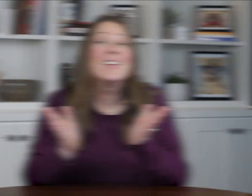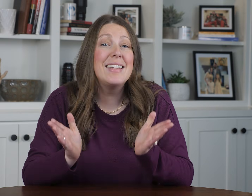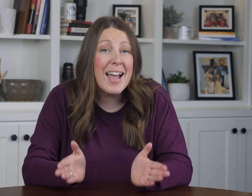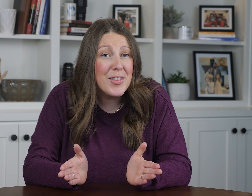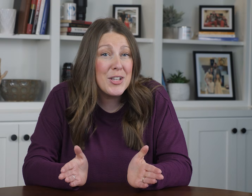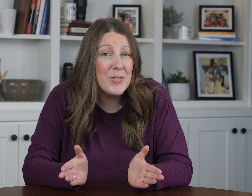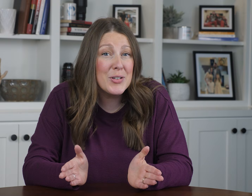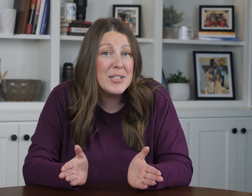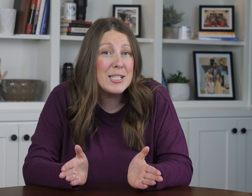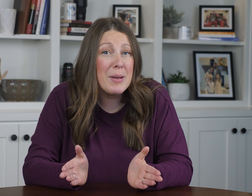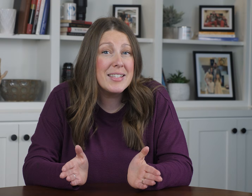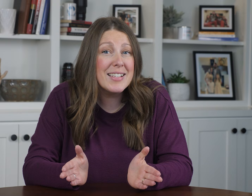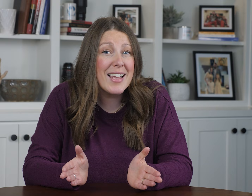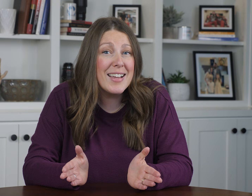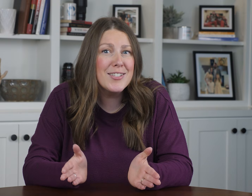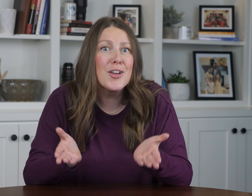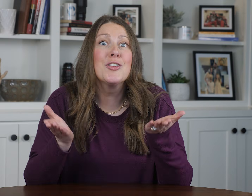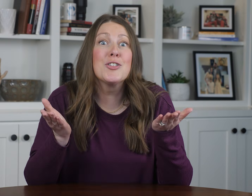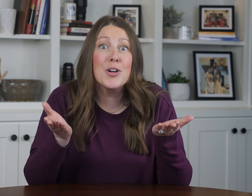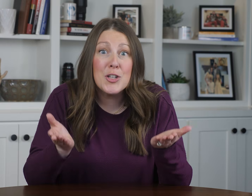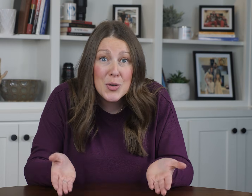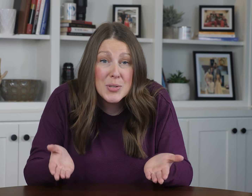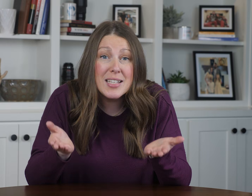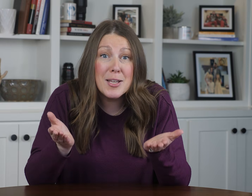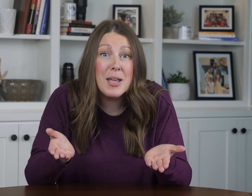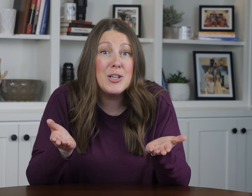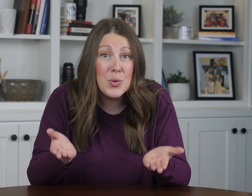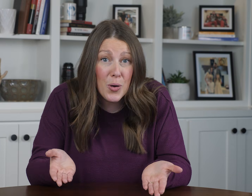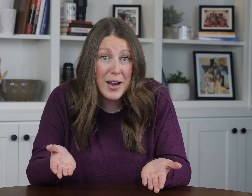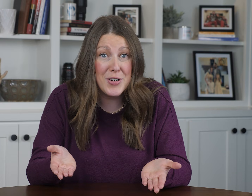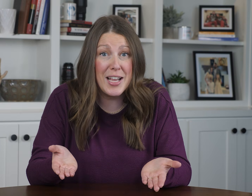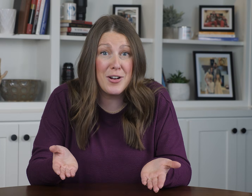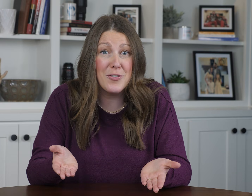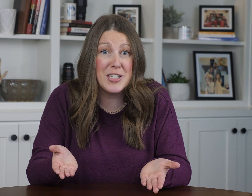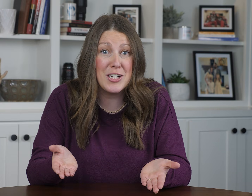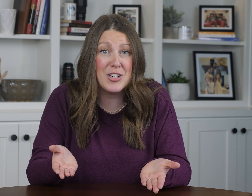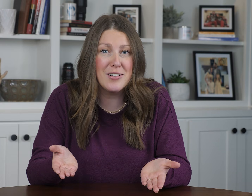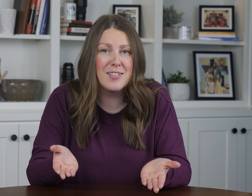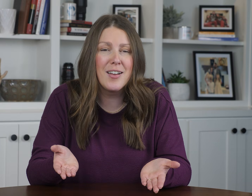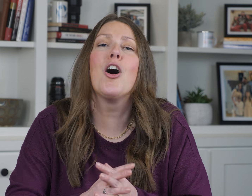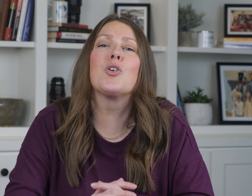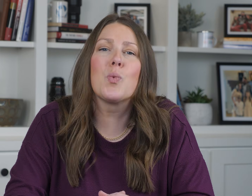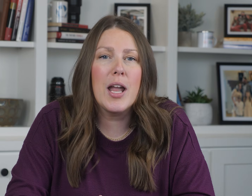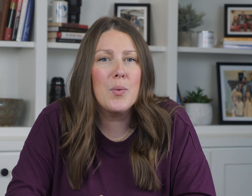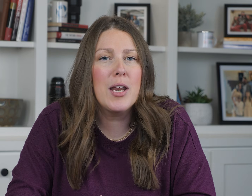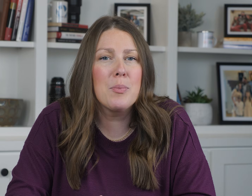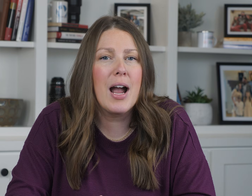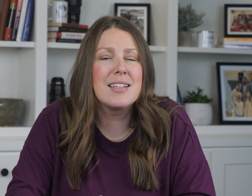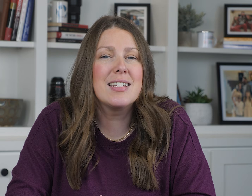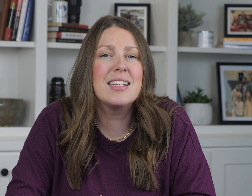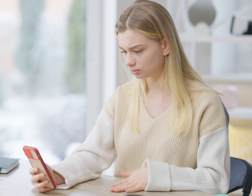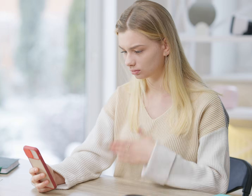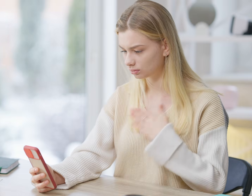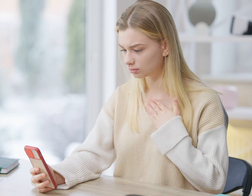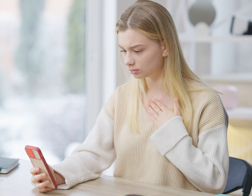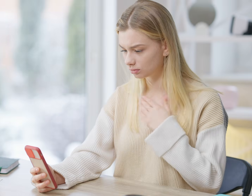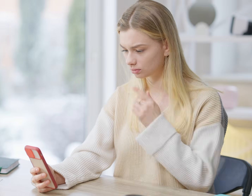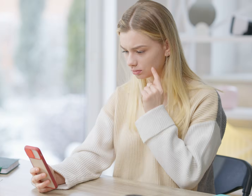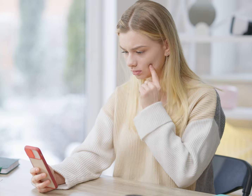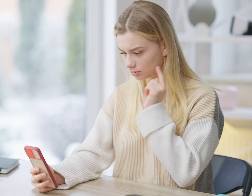Now that you've learned these basic signs, start using them in your everyday conversation. A great way to practice is by joining a silent